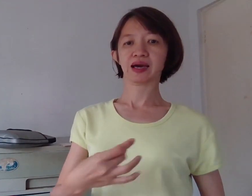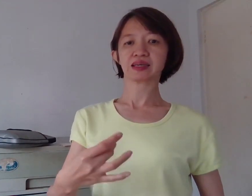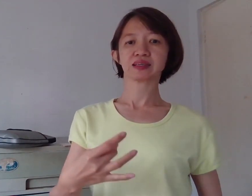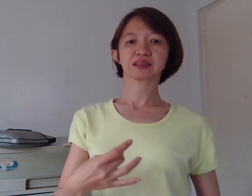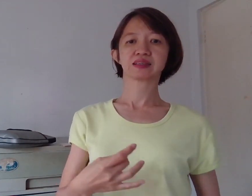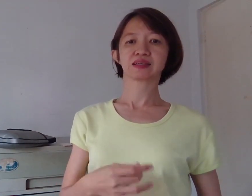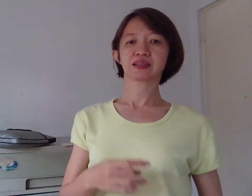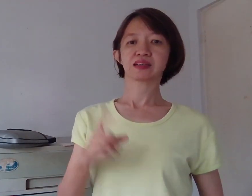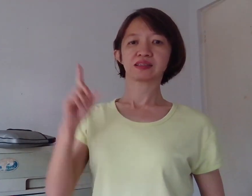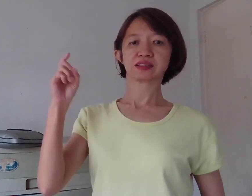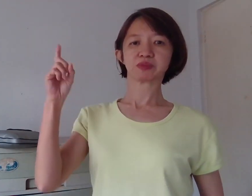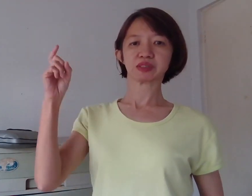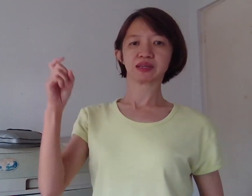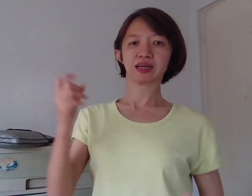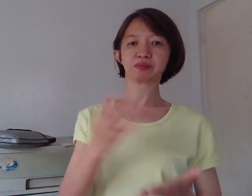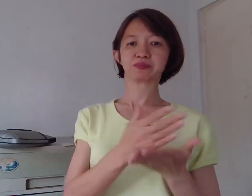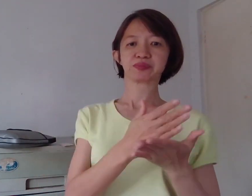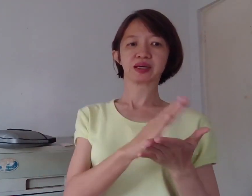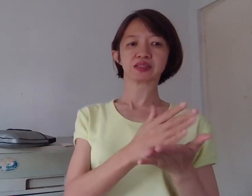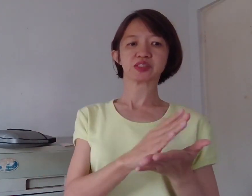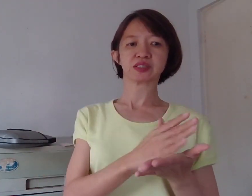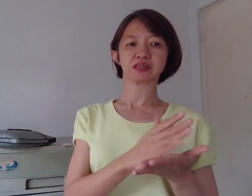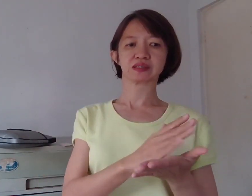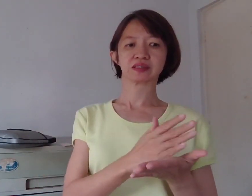like, subscribe, and share.